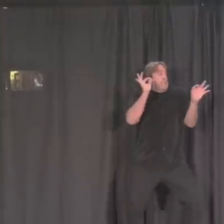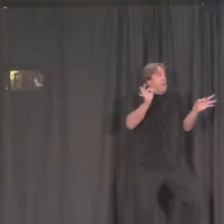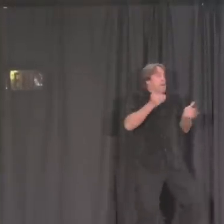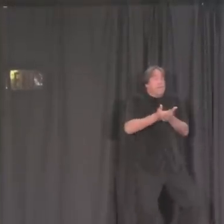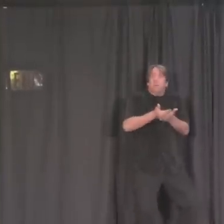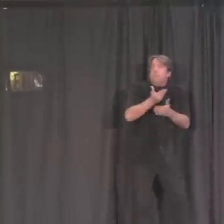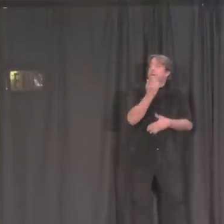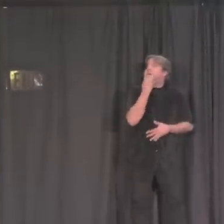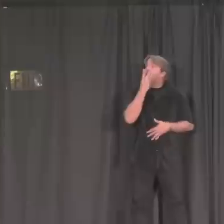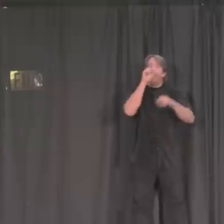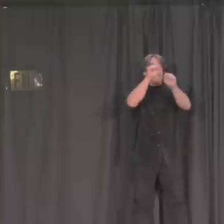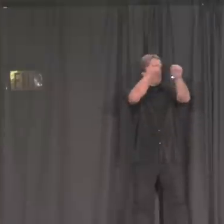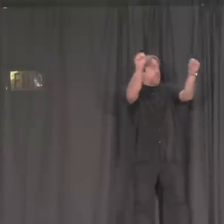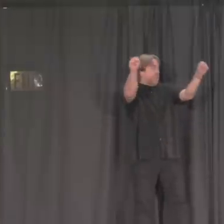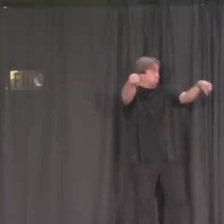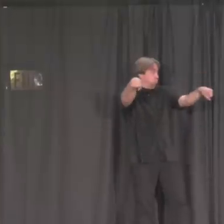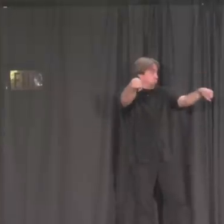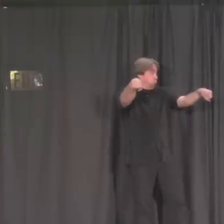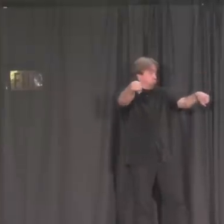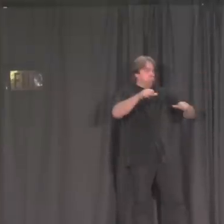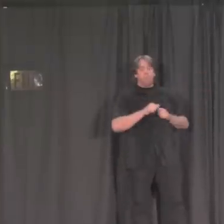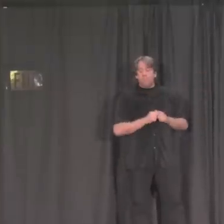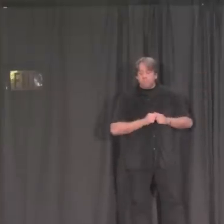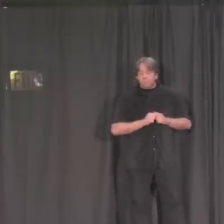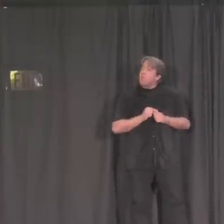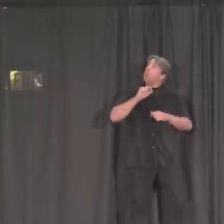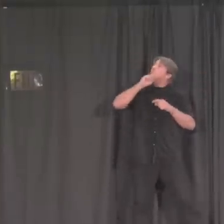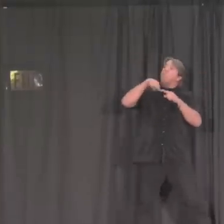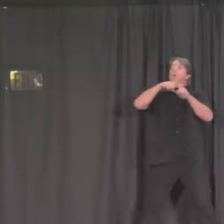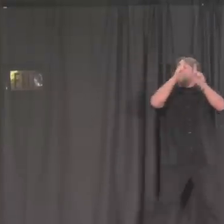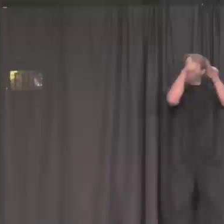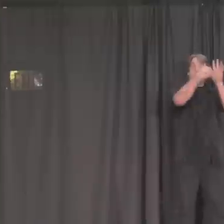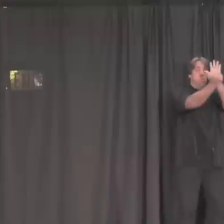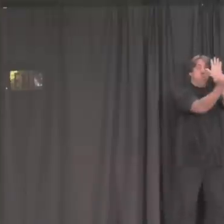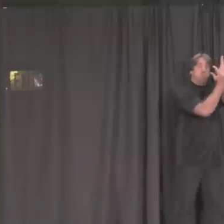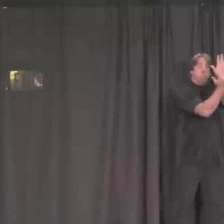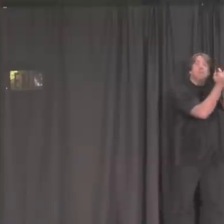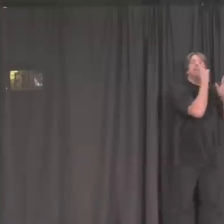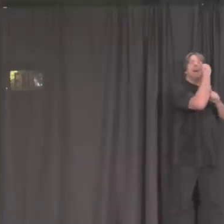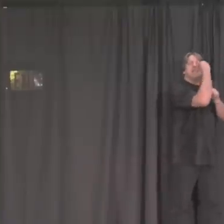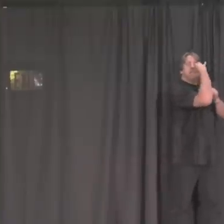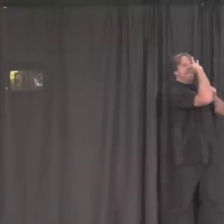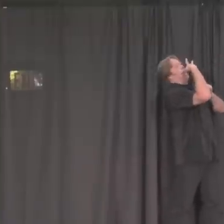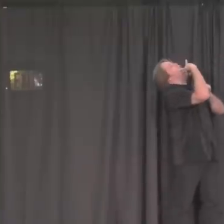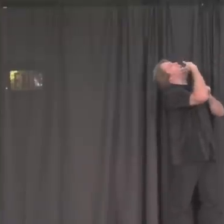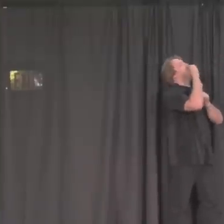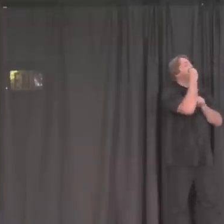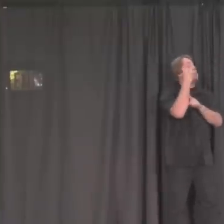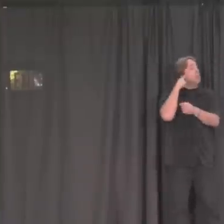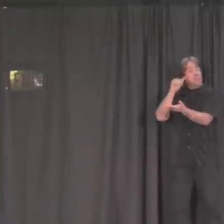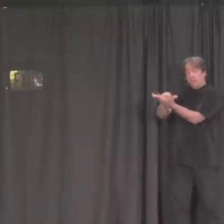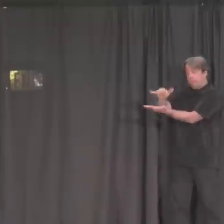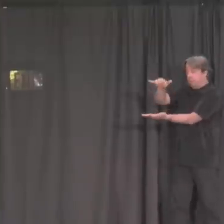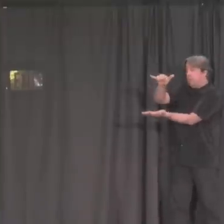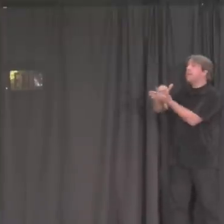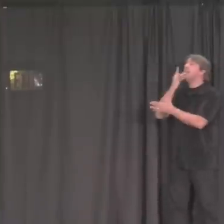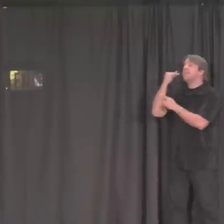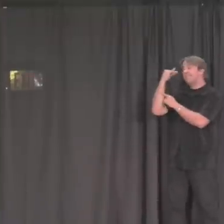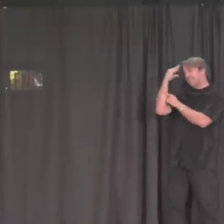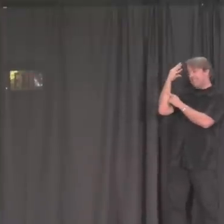I remember the day my parents decided to buy a light system for the house. When somebody knocked on the door, a light would flash. When the phone